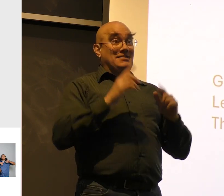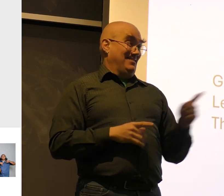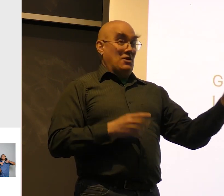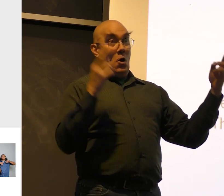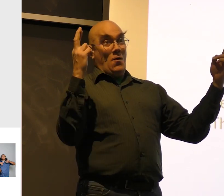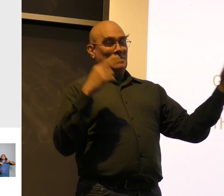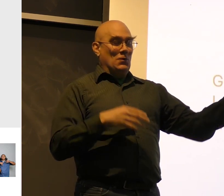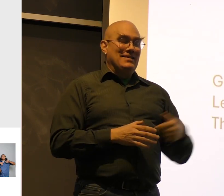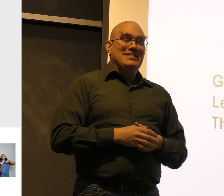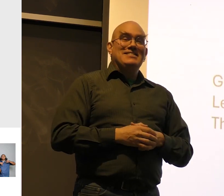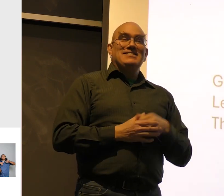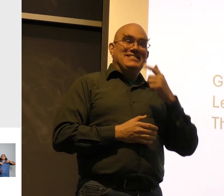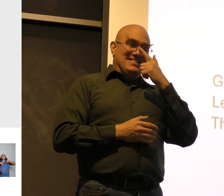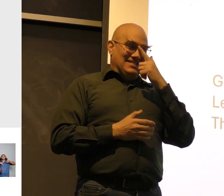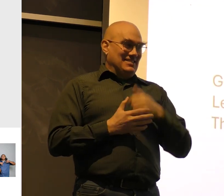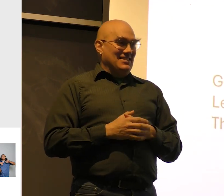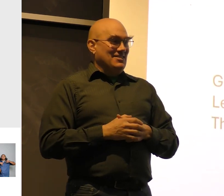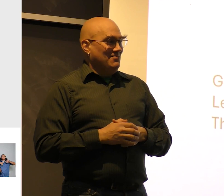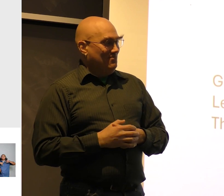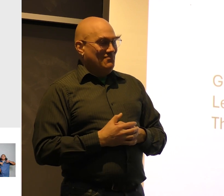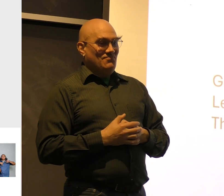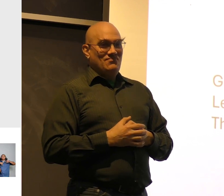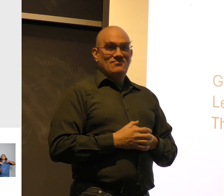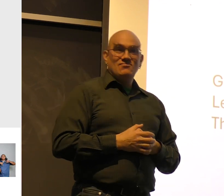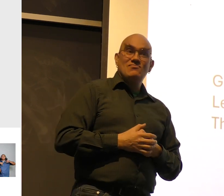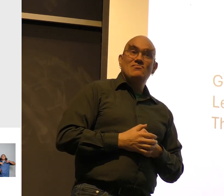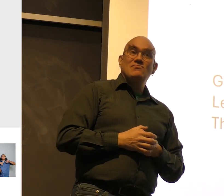experience for all of us. Somebody hopes so over there.